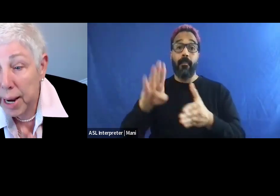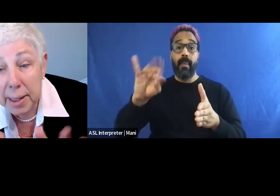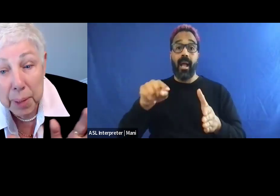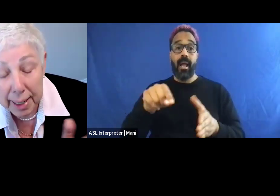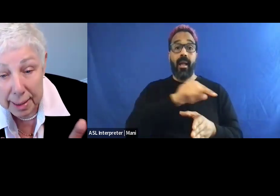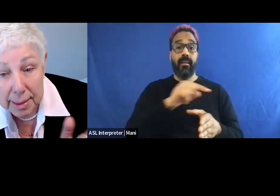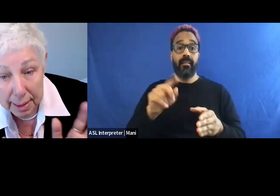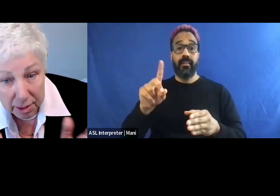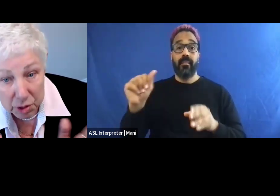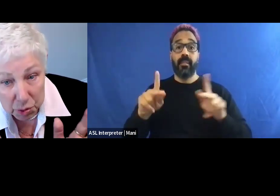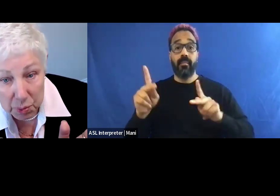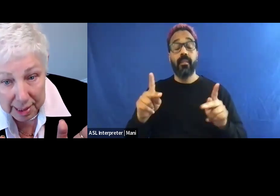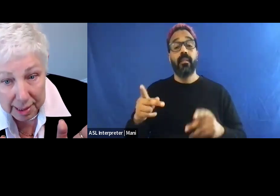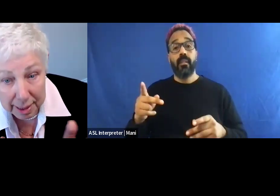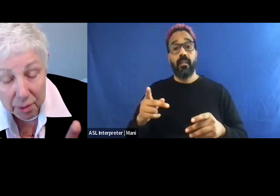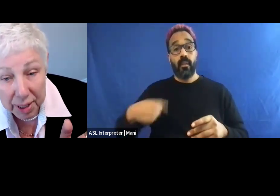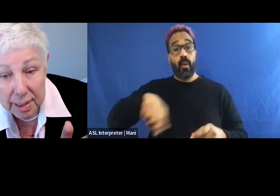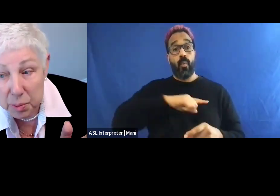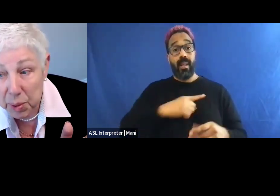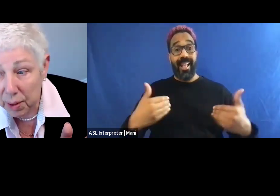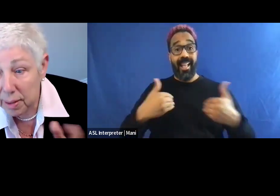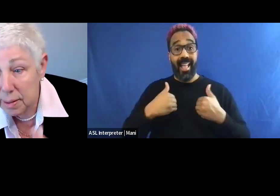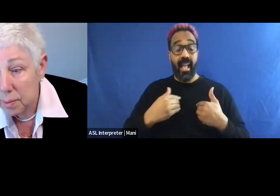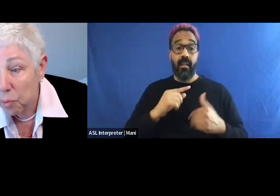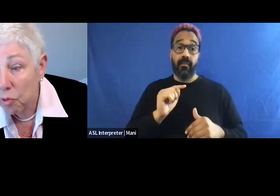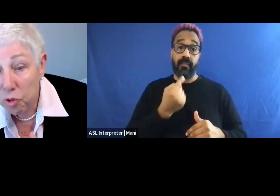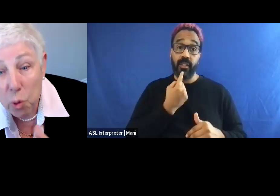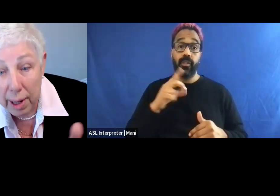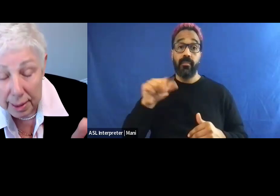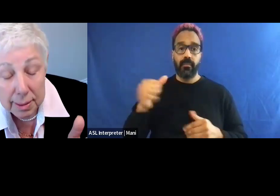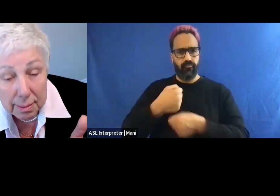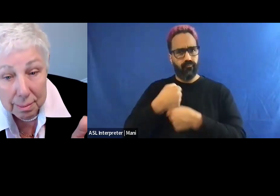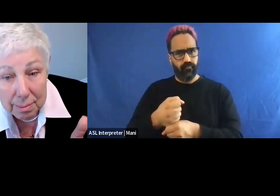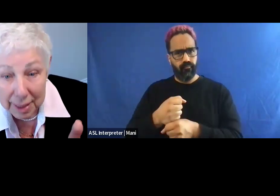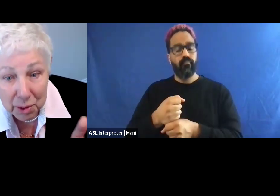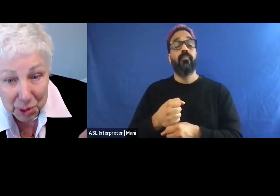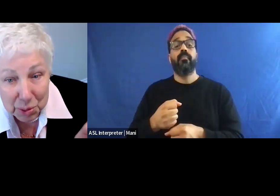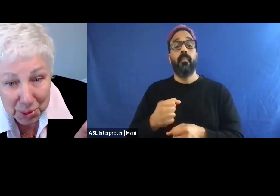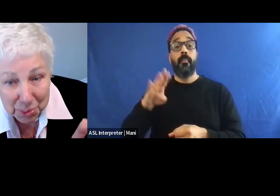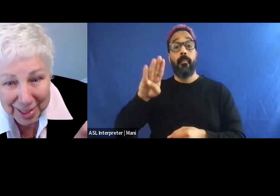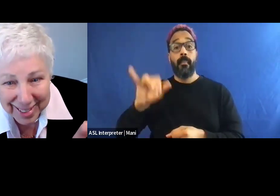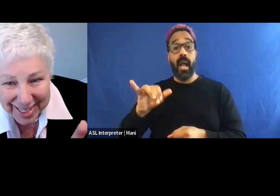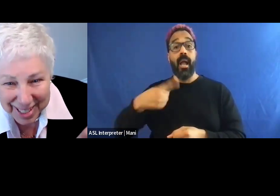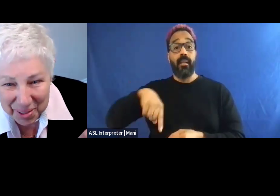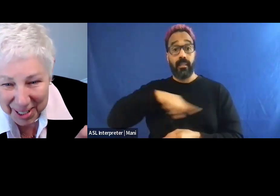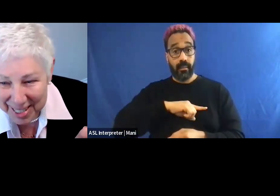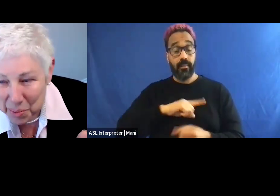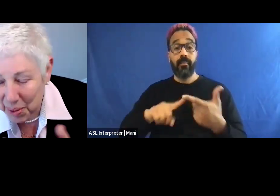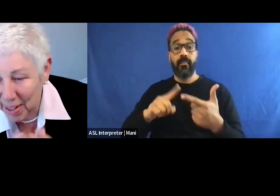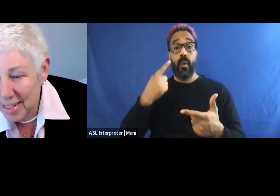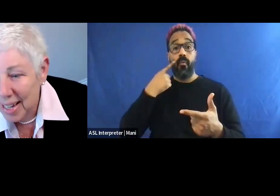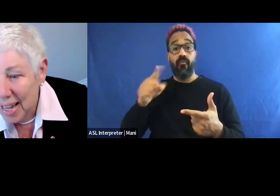It's created by us, individuals with significant disabilities, for us, individuals with